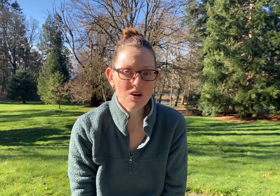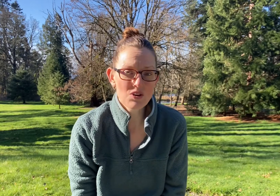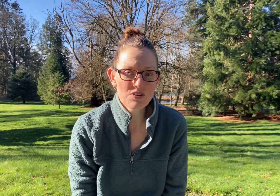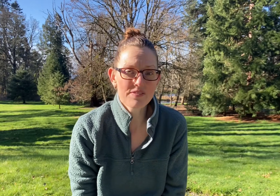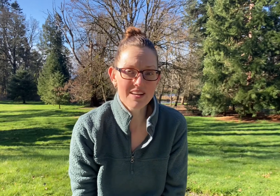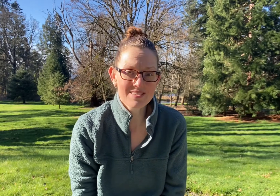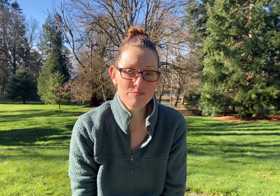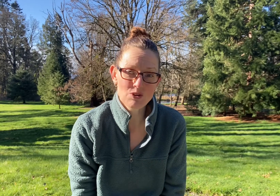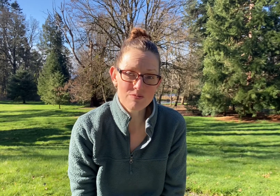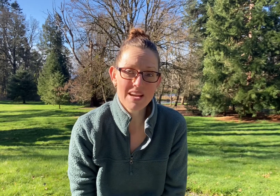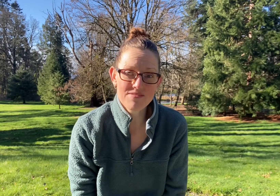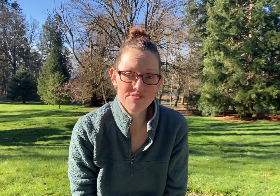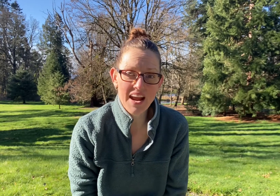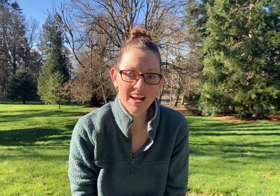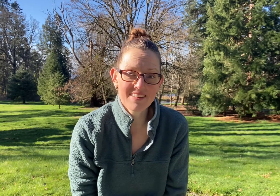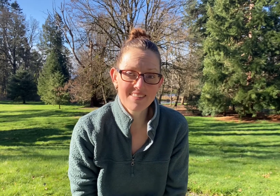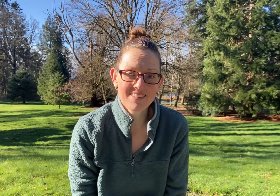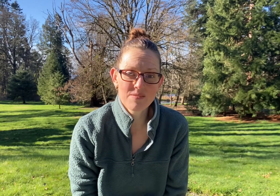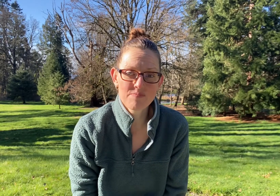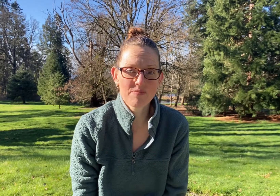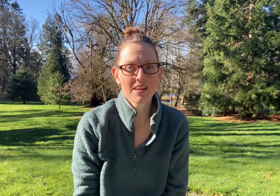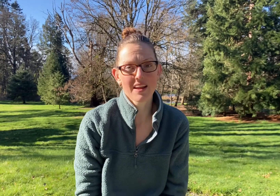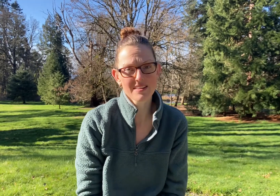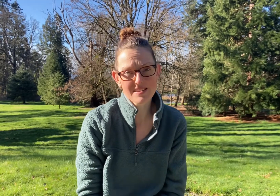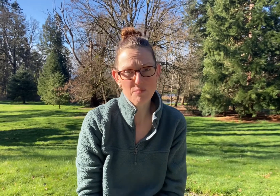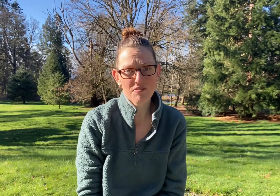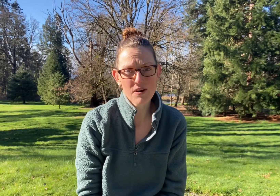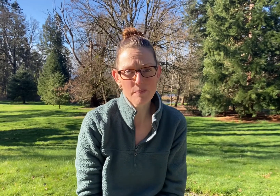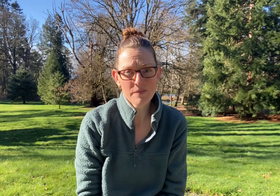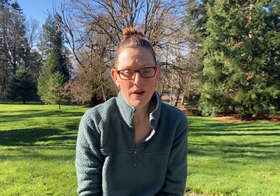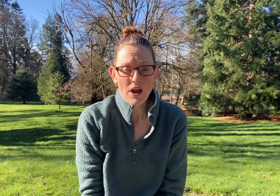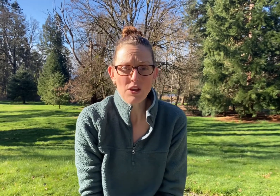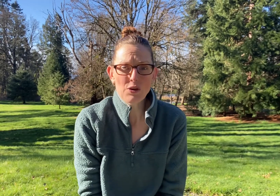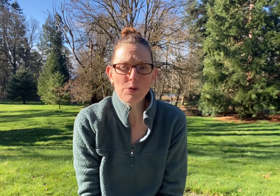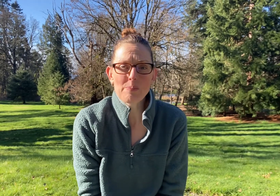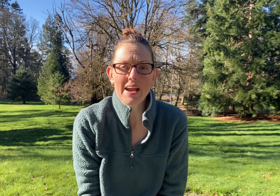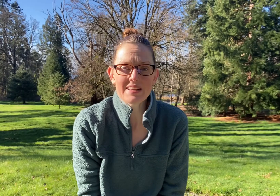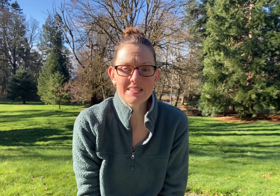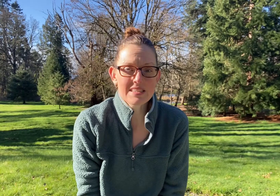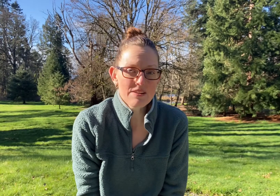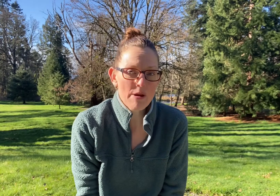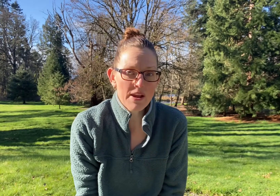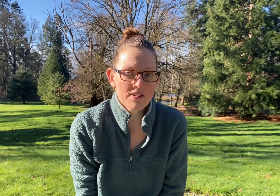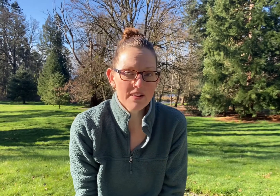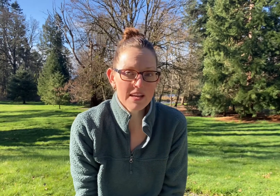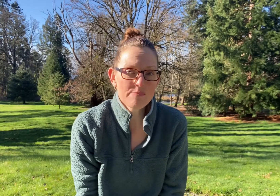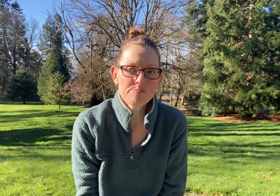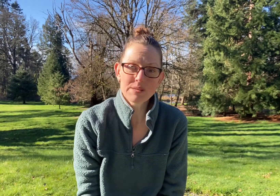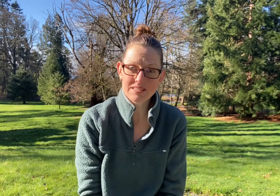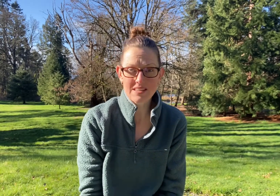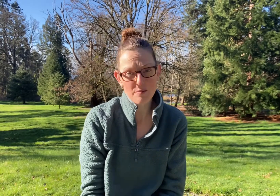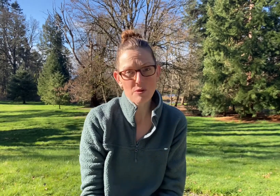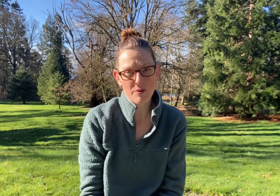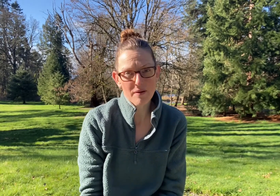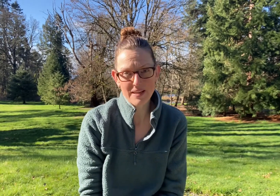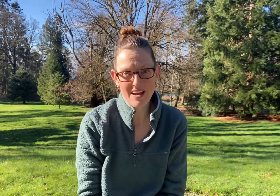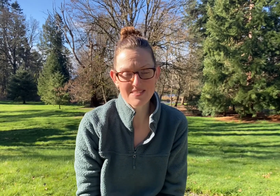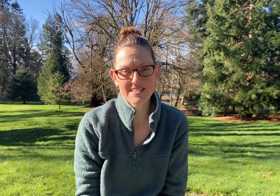you've got some great friends, and some of them you might see regularly, but some you probably haven't seen